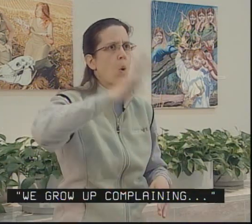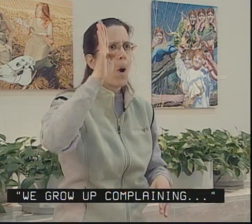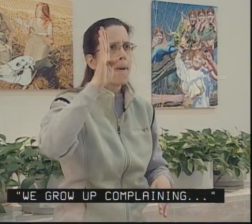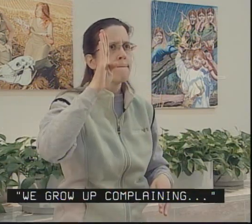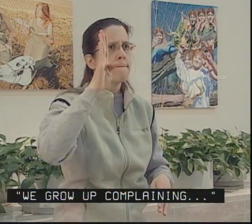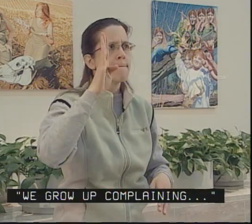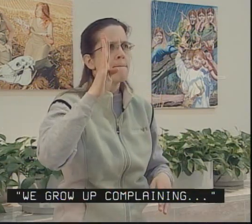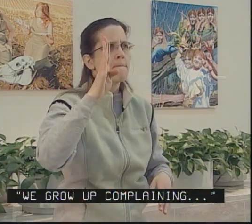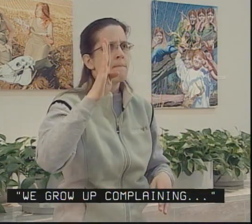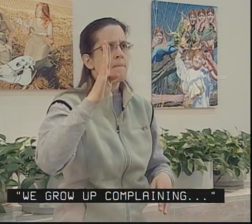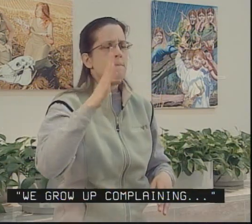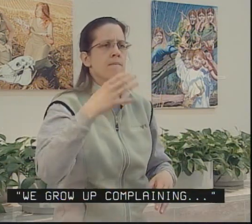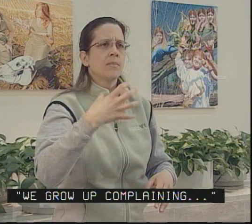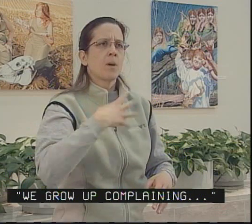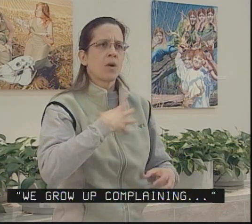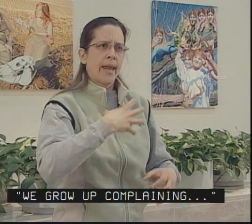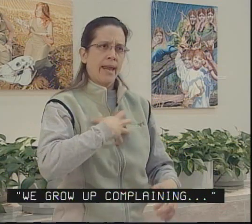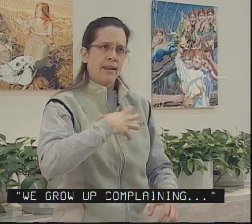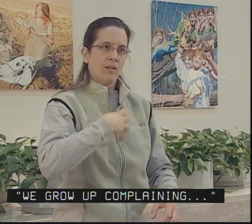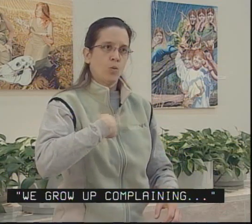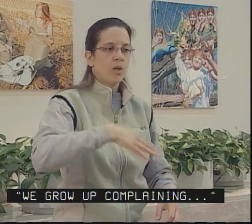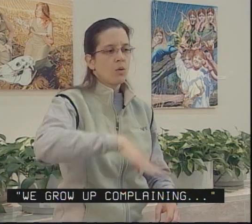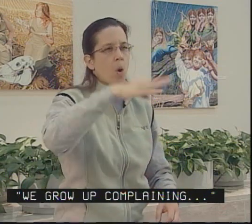We grow up complaining.